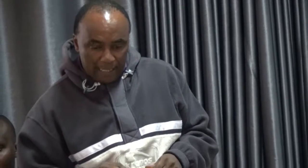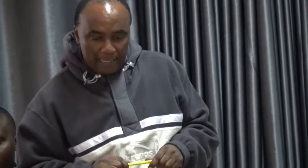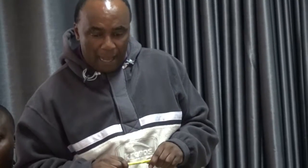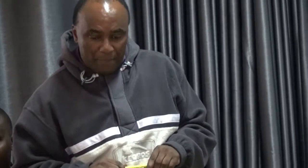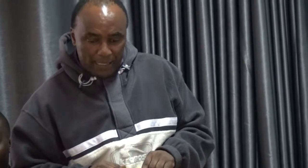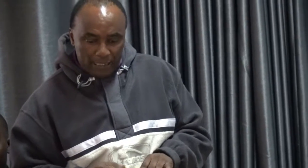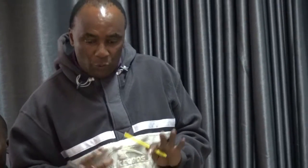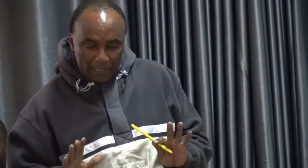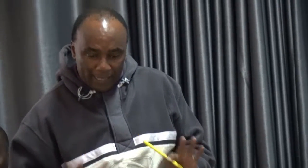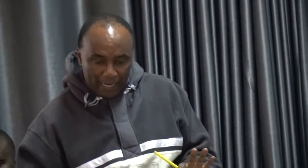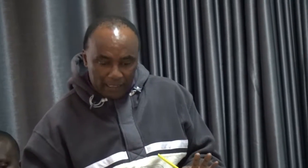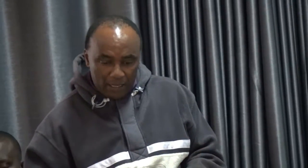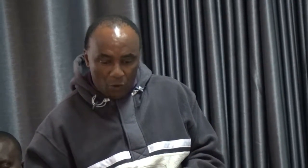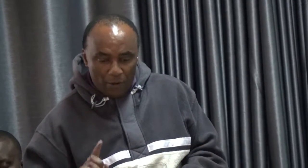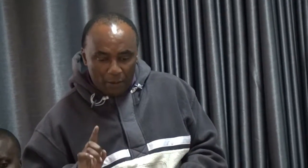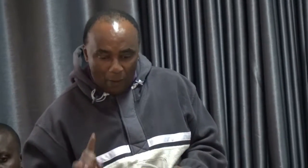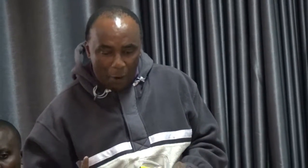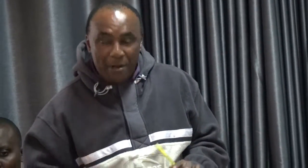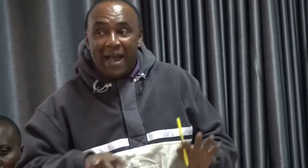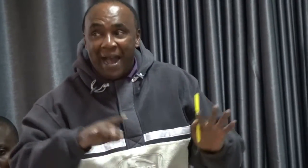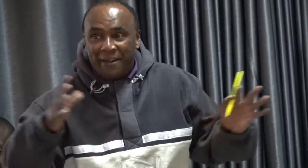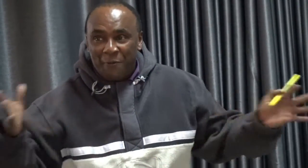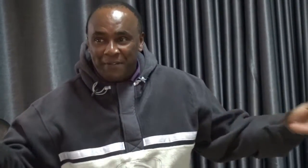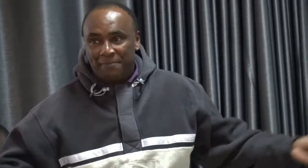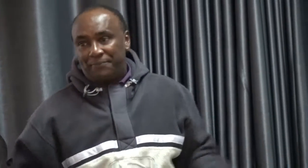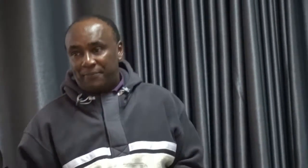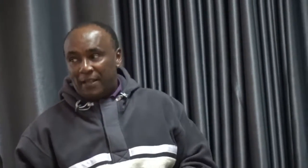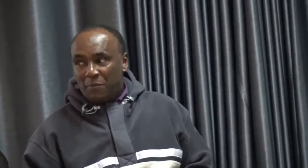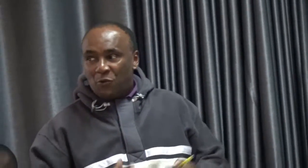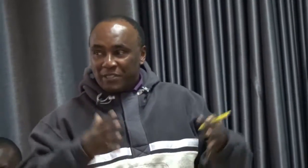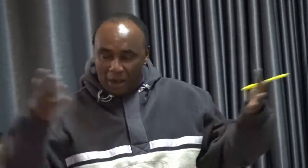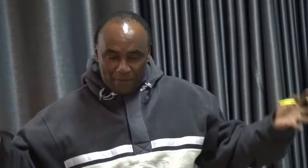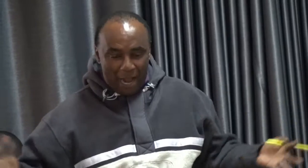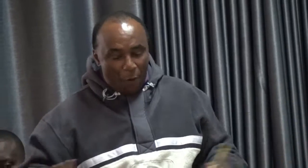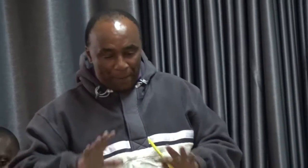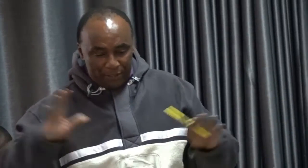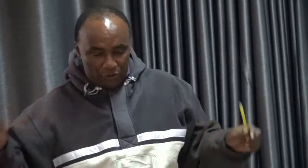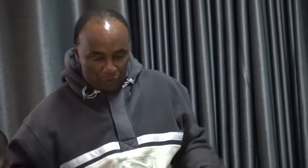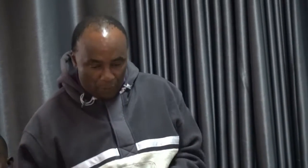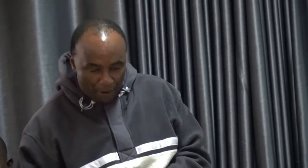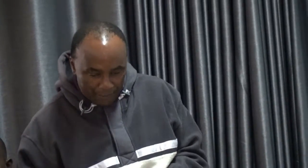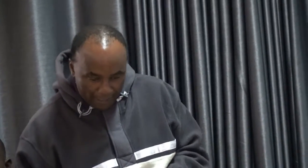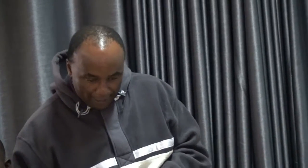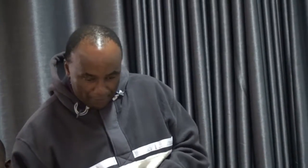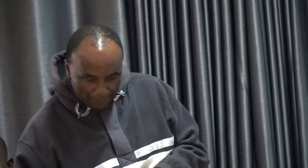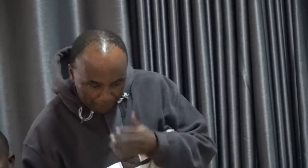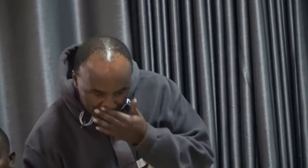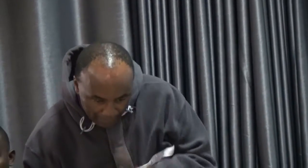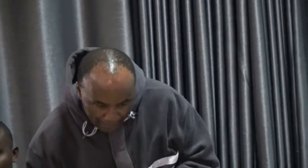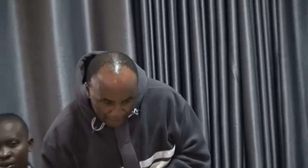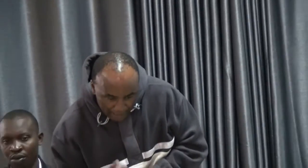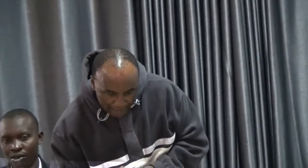confidence in their ability to interact with the world around them, because now they are open to the world around